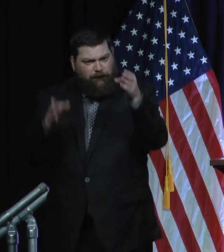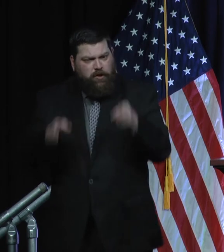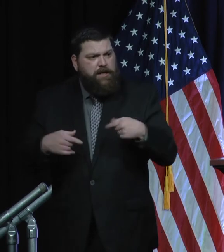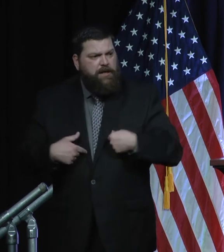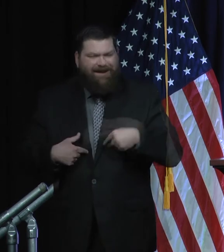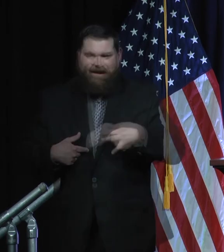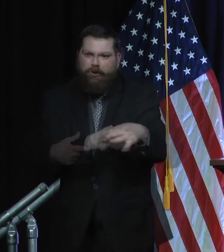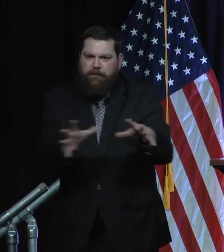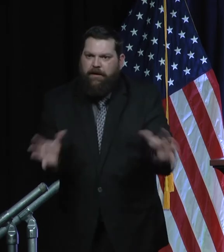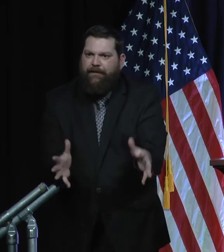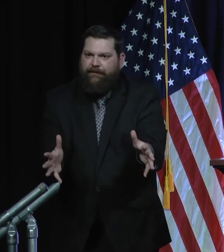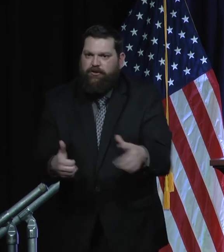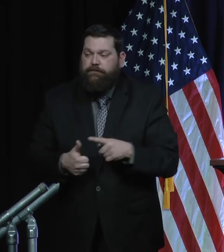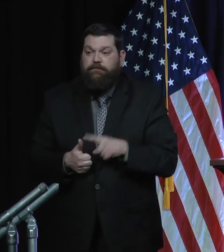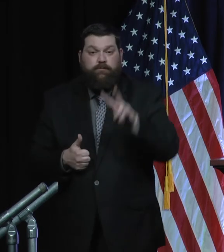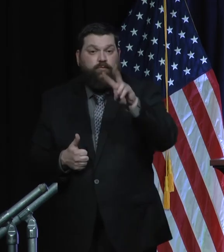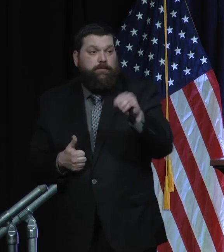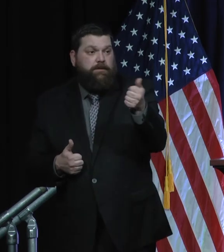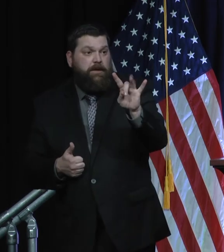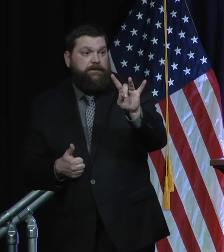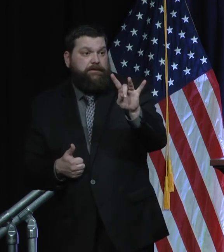it. In 2018,